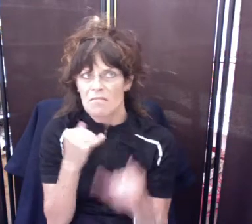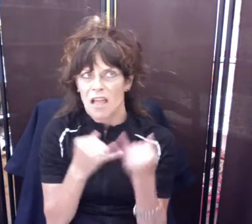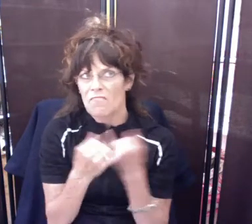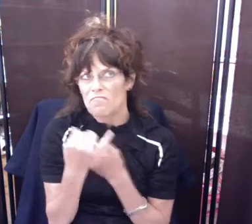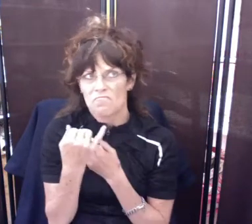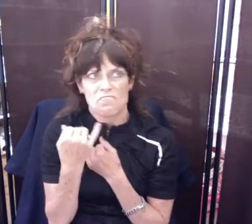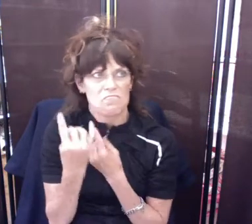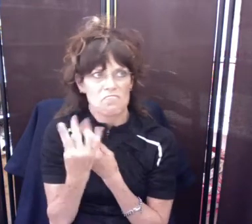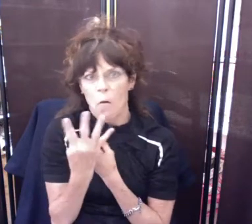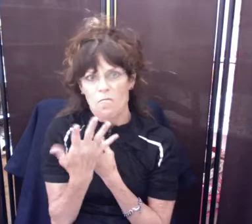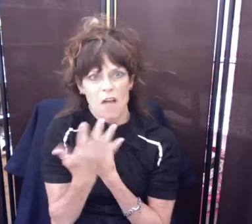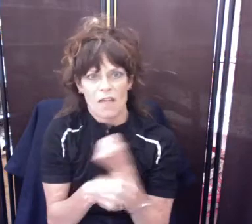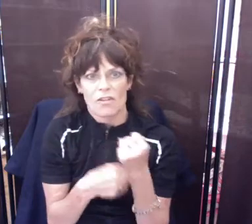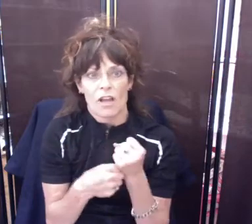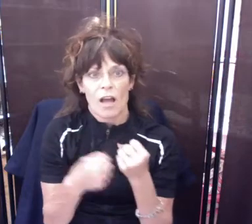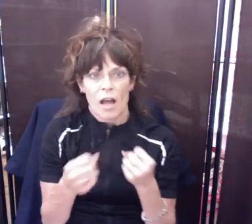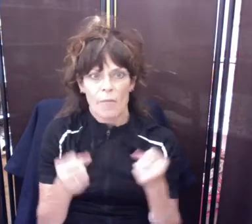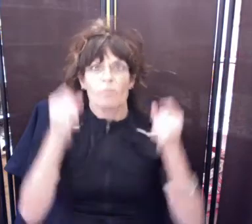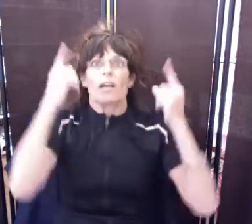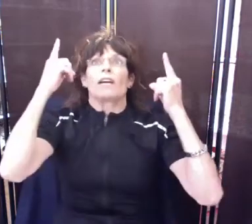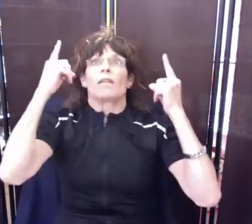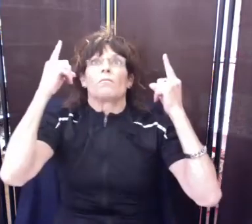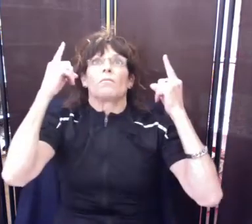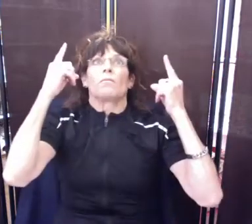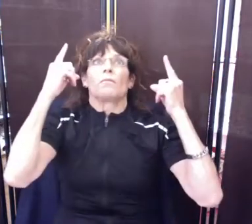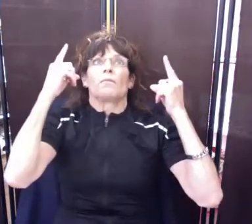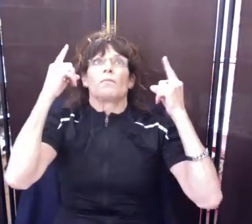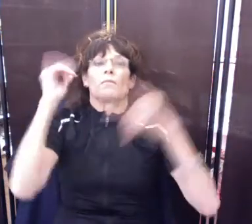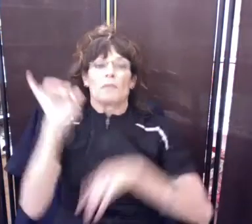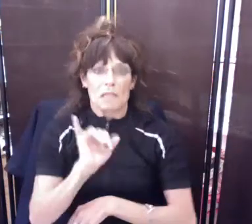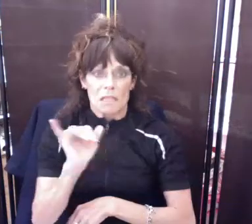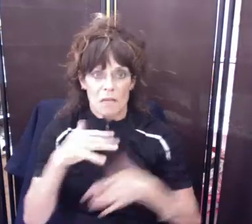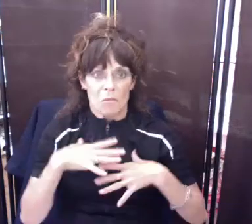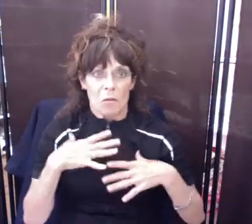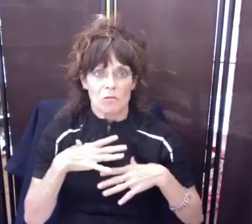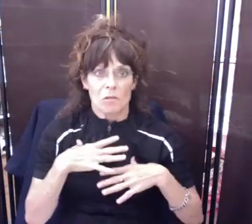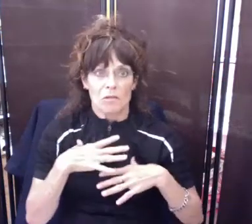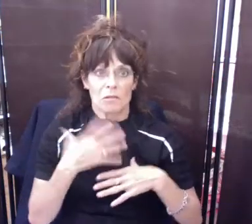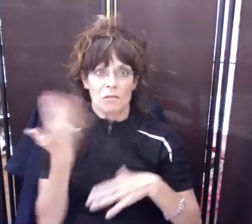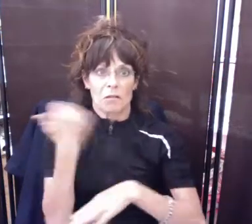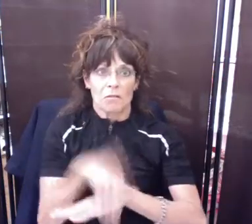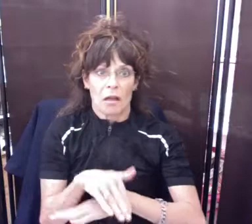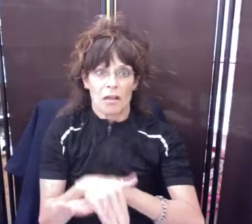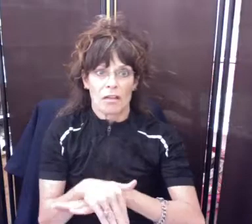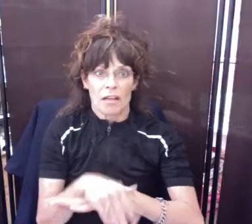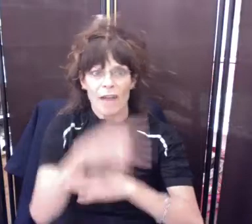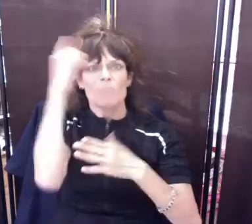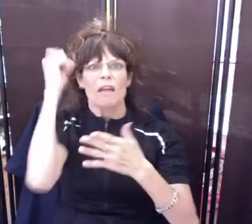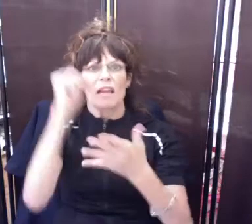would come to wearing the clothes that I had passed out in the night before. And I used to pass out sitting at a desk. I was not a